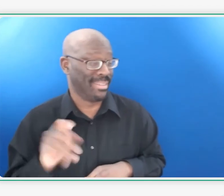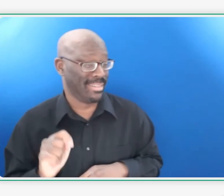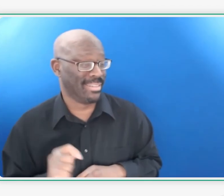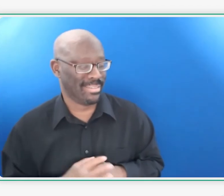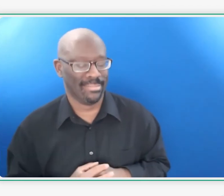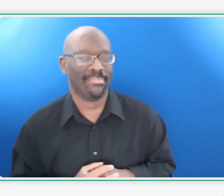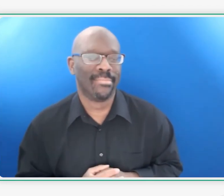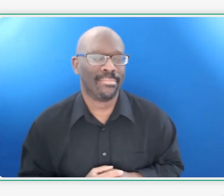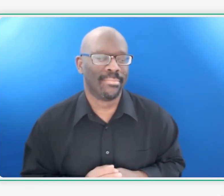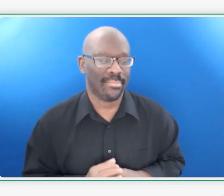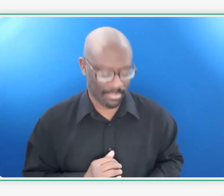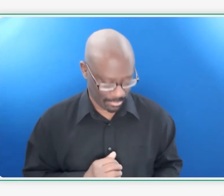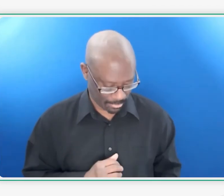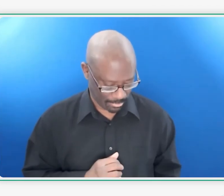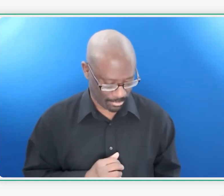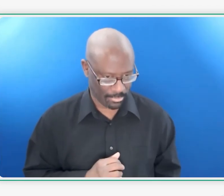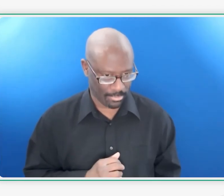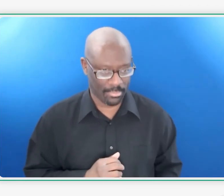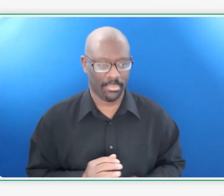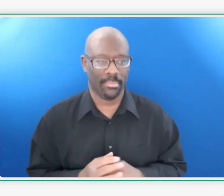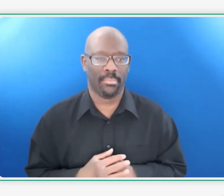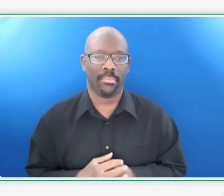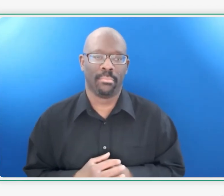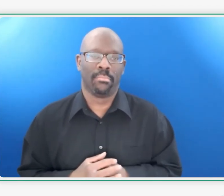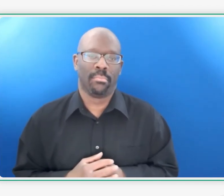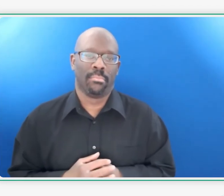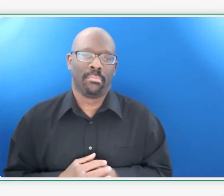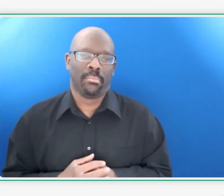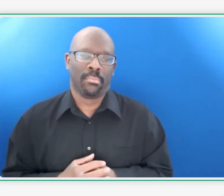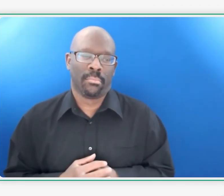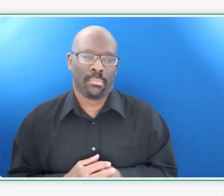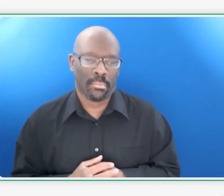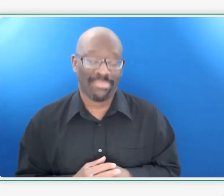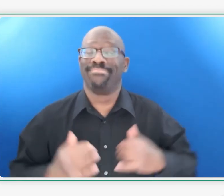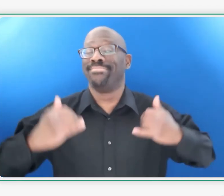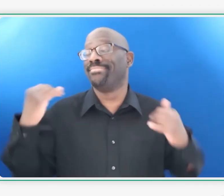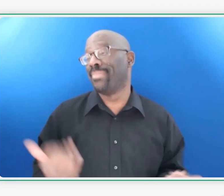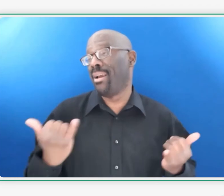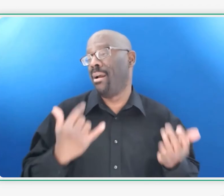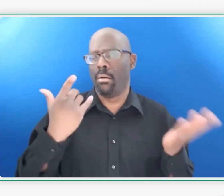to the second lowest and then the third lowest and so on. And by the end, you're able to pay off all 4.